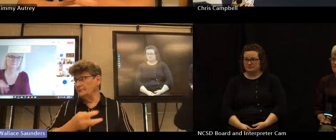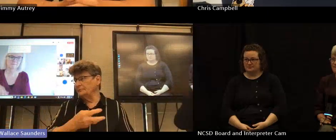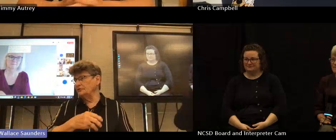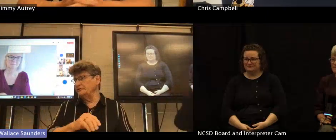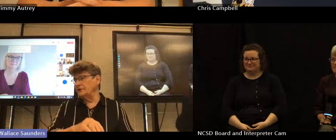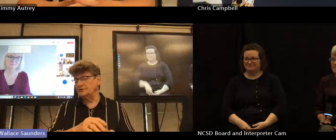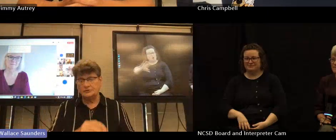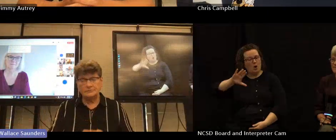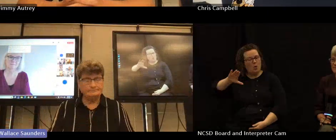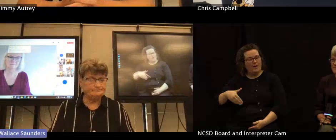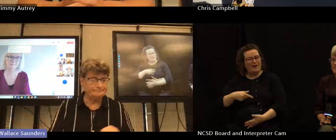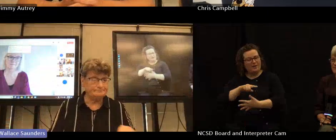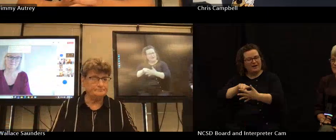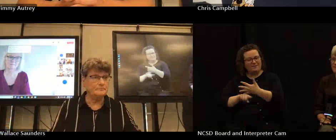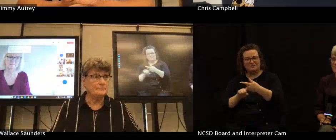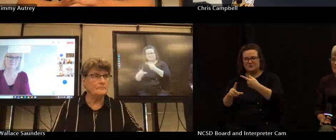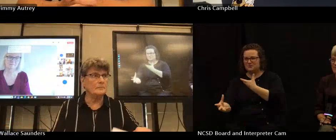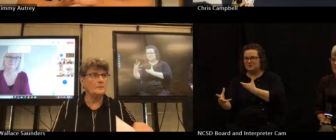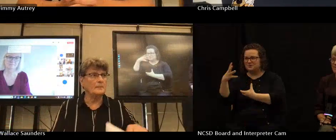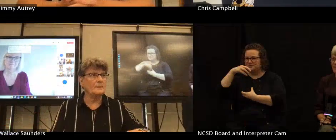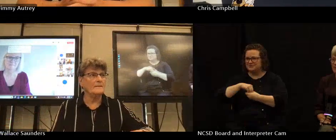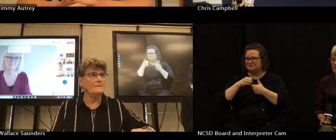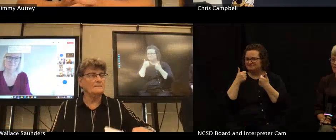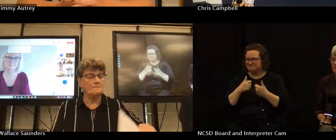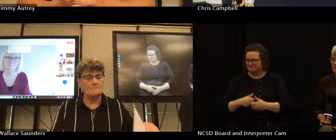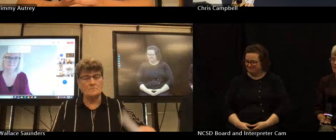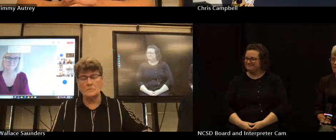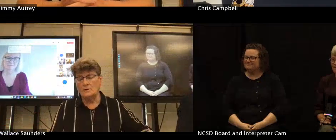Welcome them to the village.